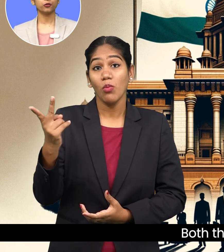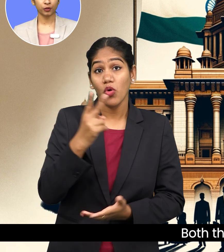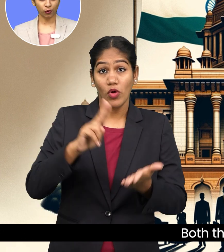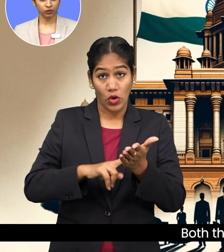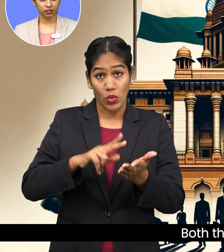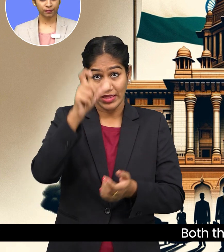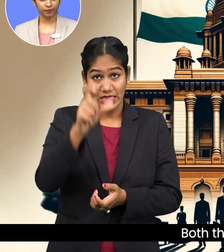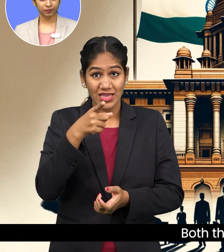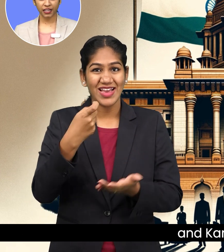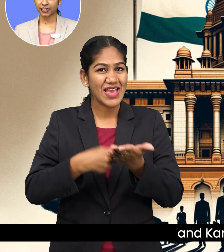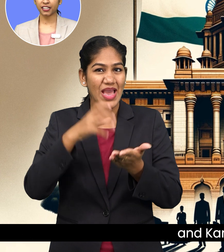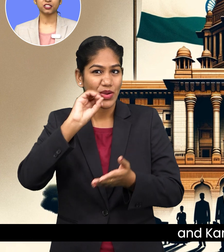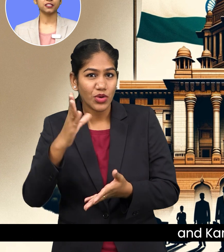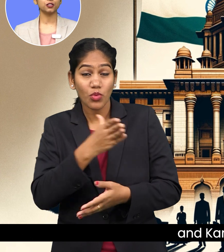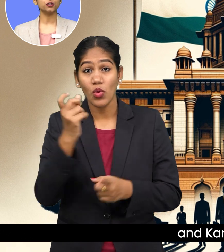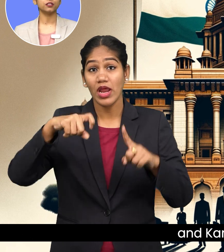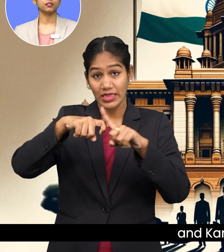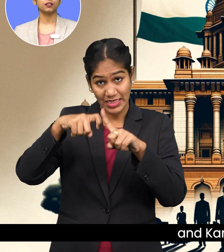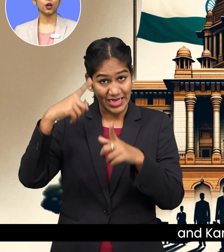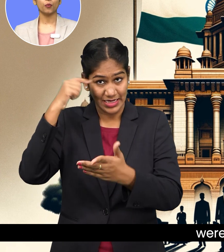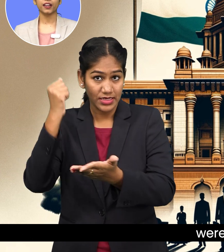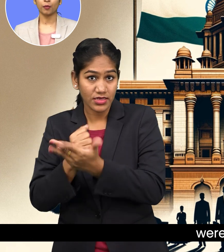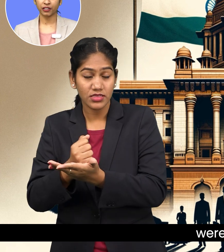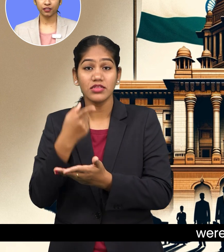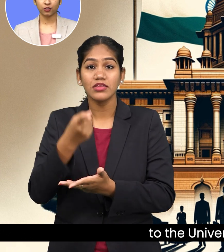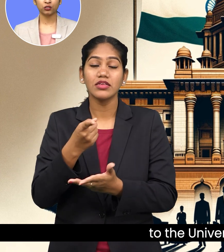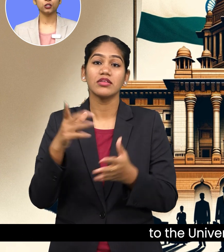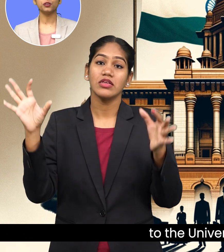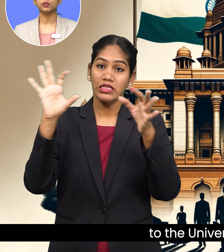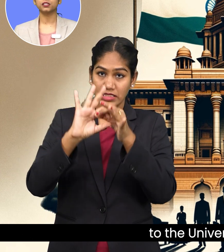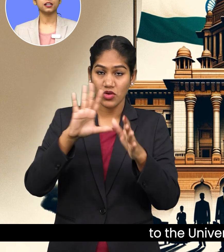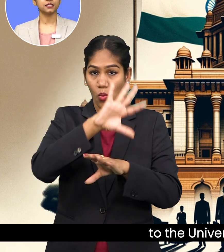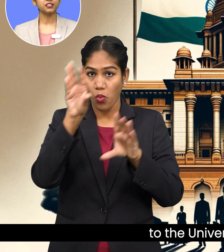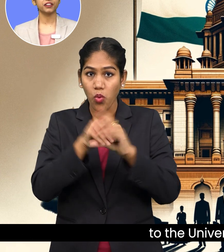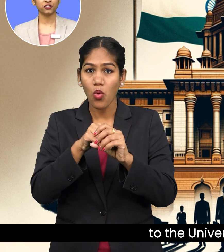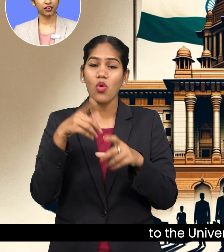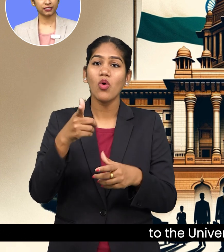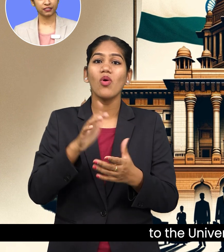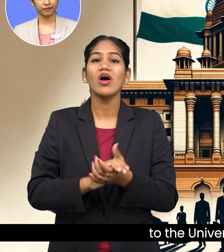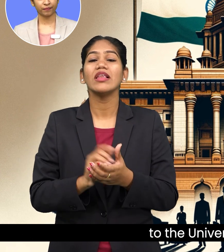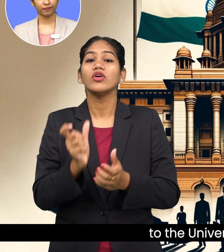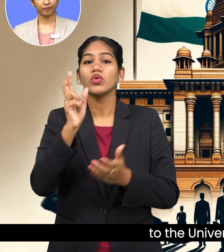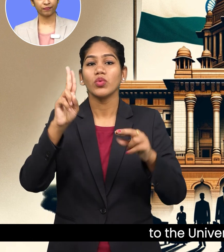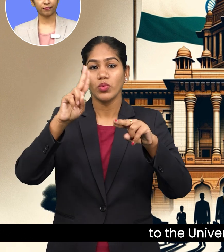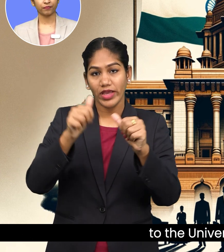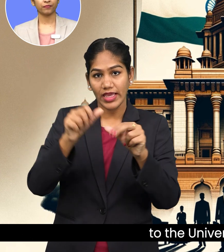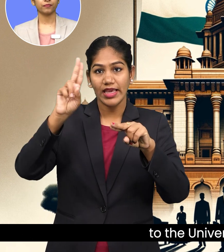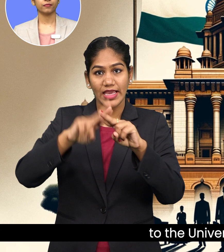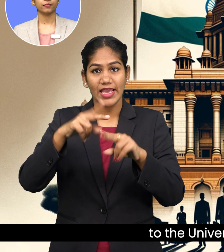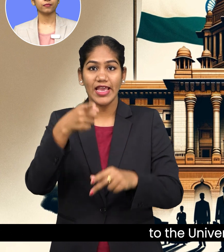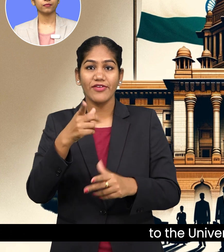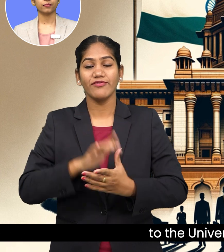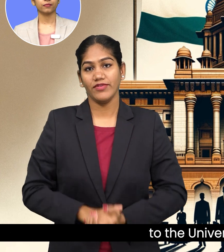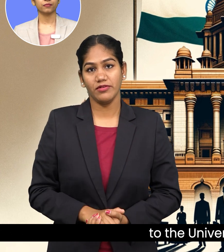Both the Nehru Report and Karachi Resolution were committed to the universal adult franchise,